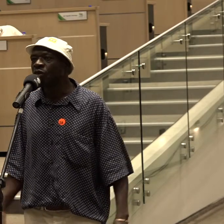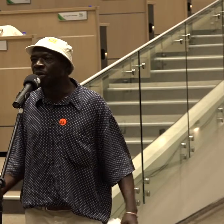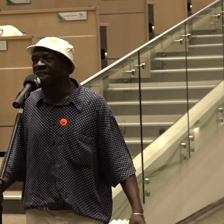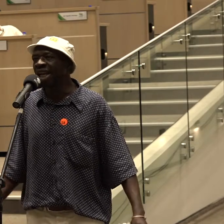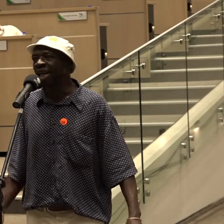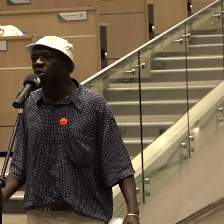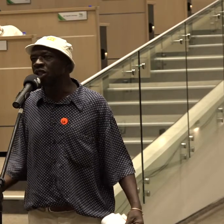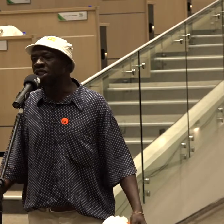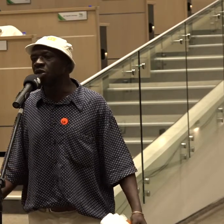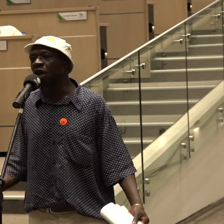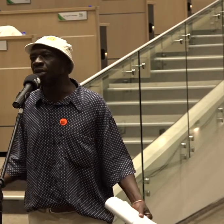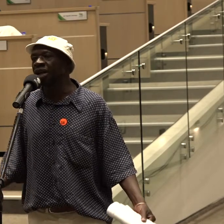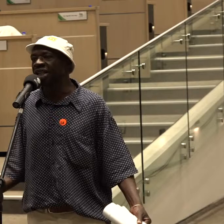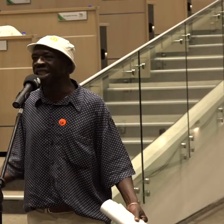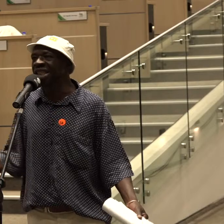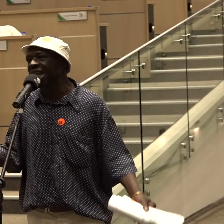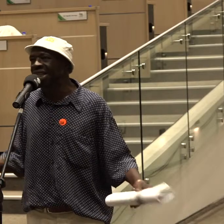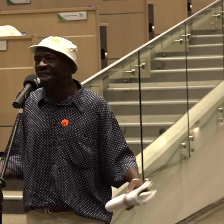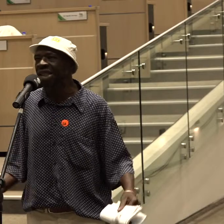foreign